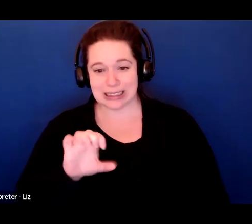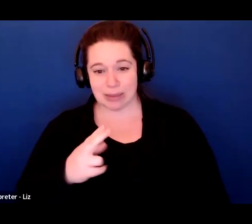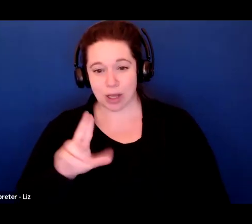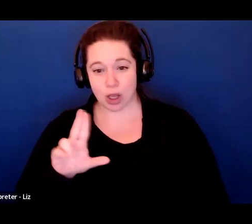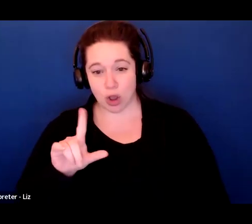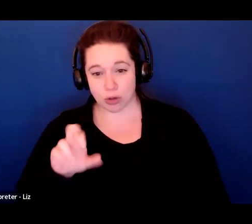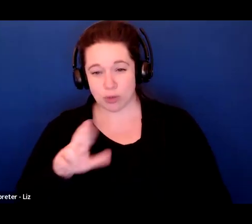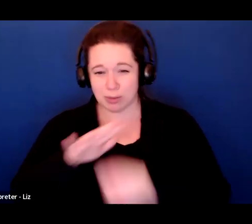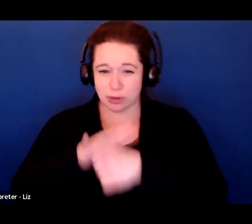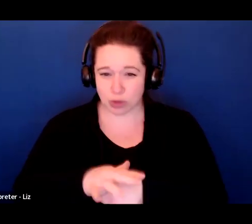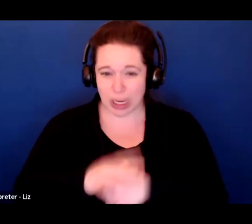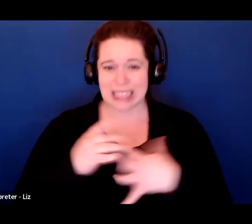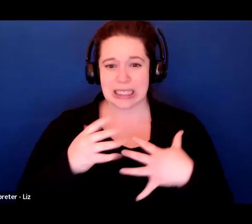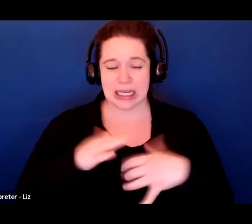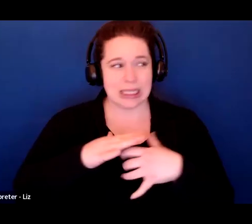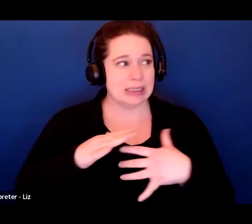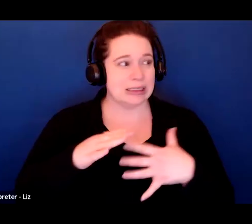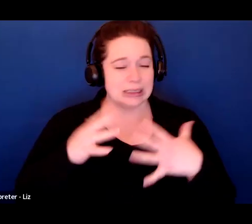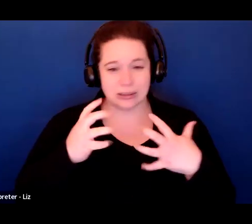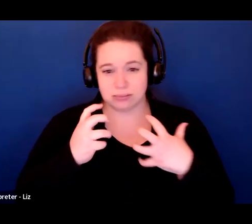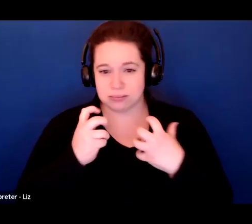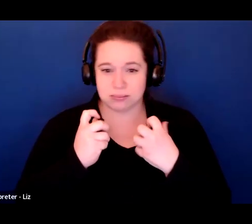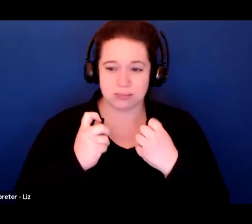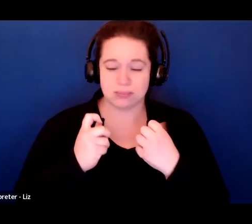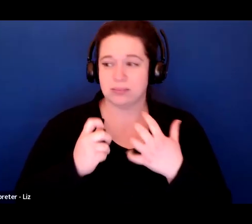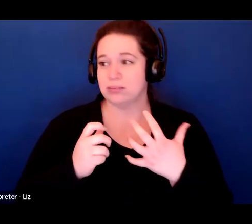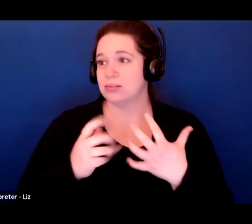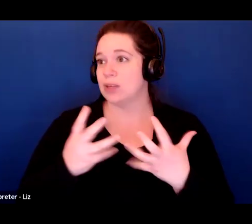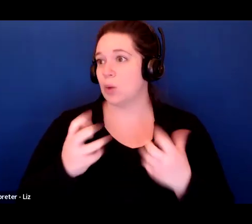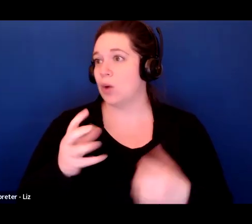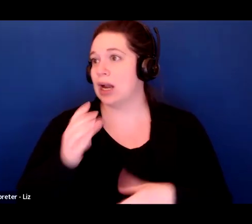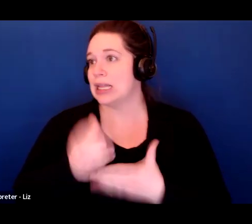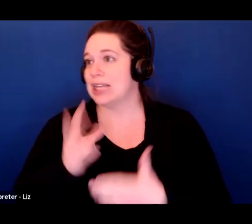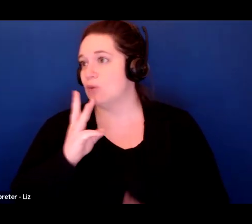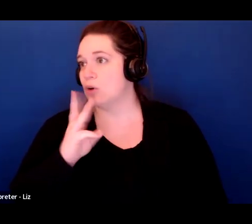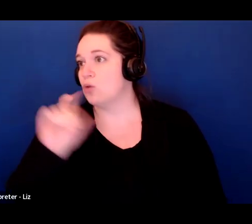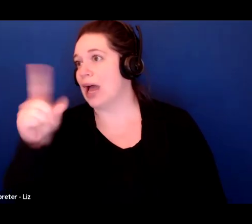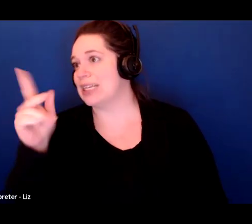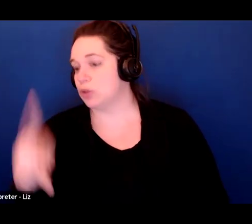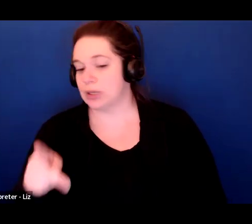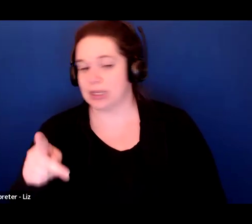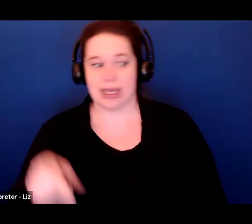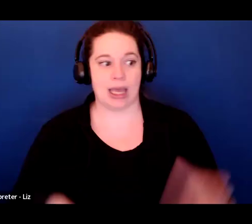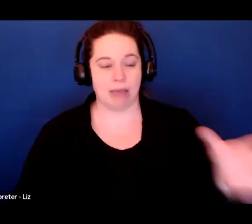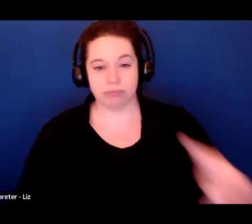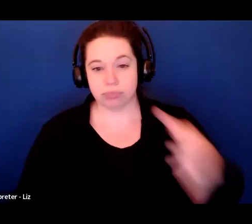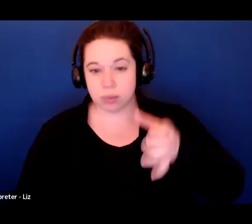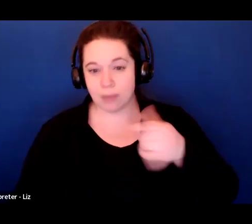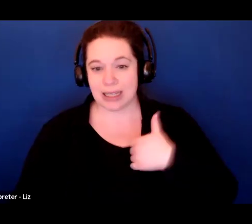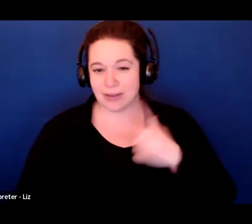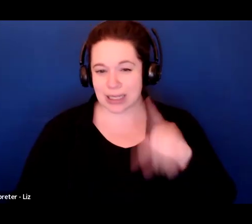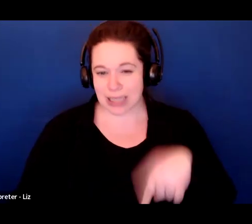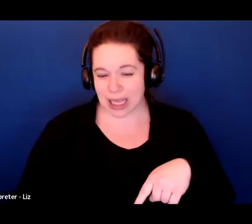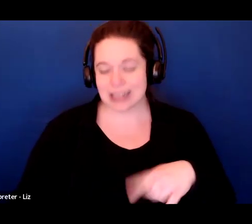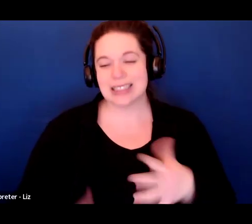the stress and tension of, I want a glass of water. I have to ask somebody. I can't pick it up from over there. It's just